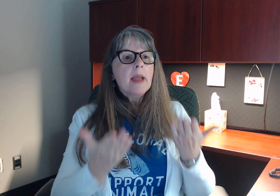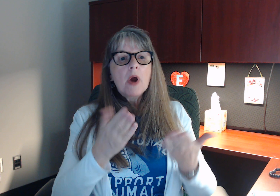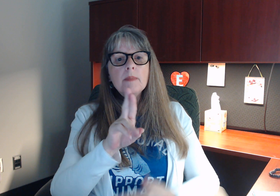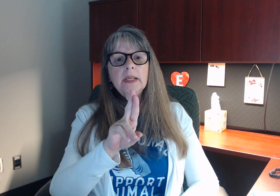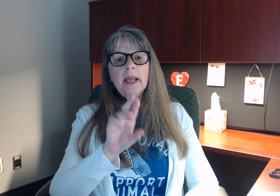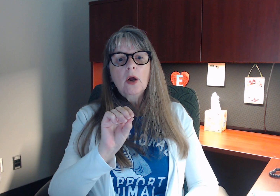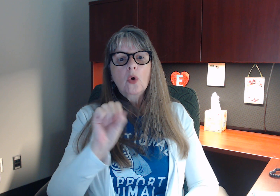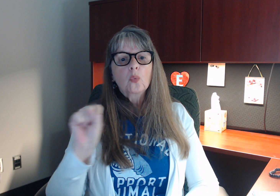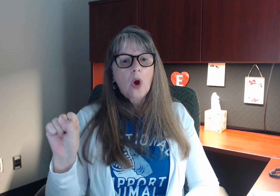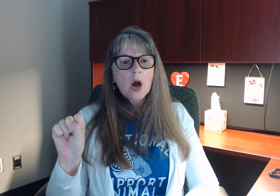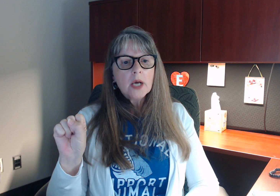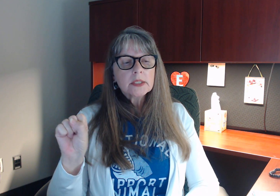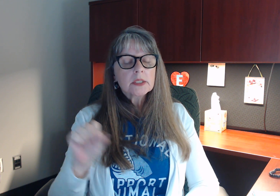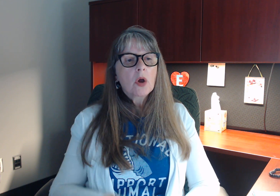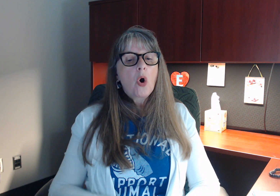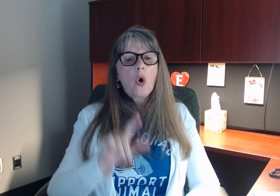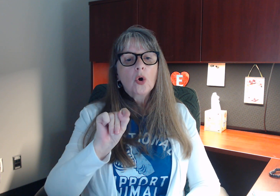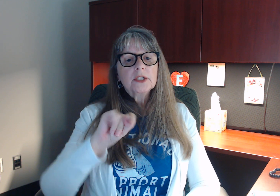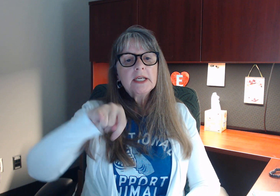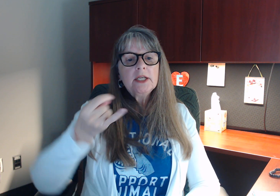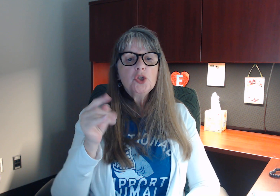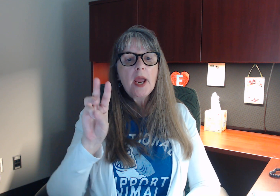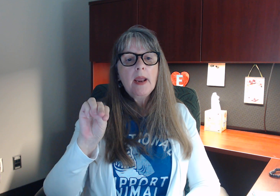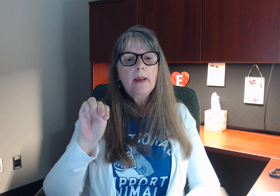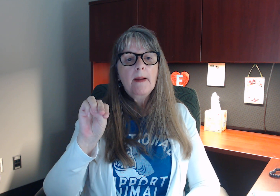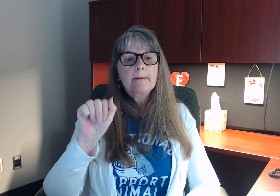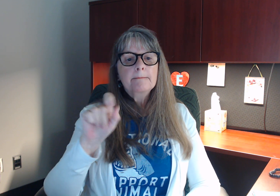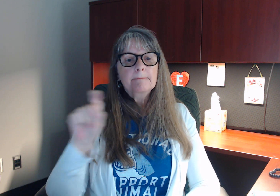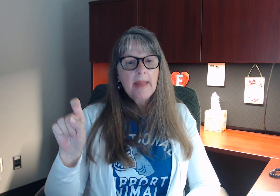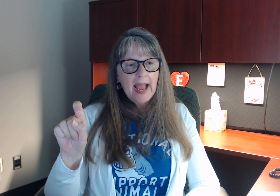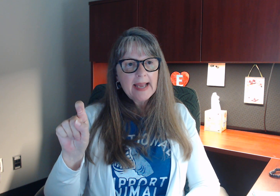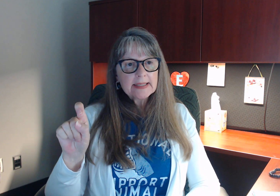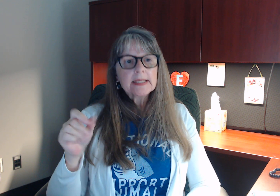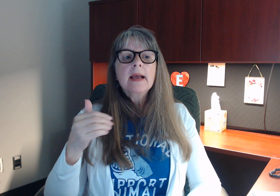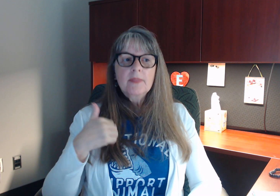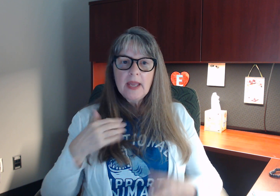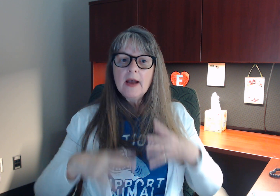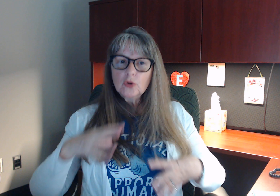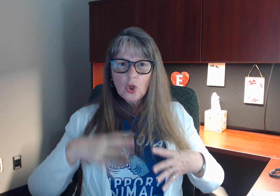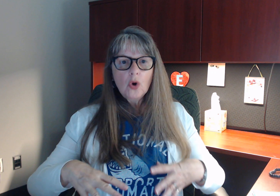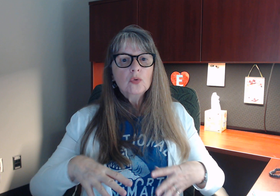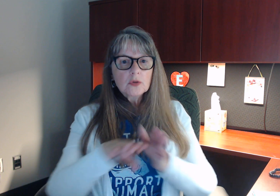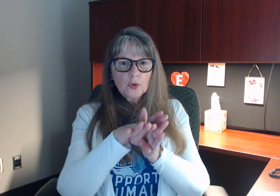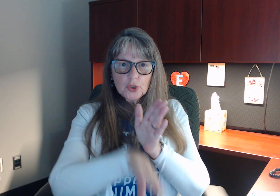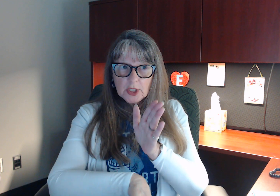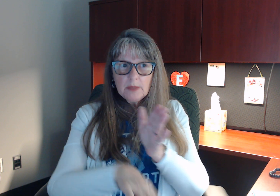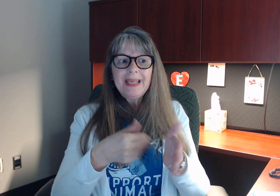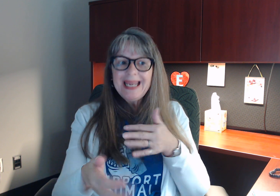probably like Ross or TJ Maxx, they have clothes for cheap